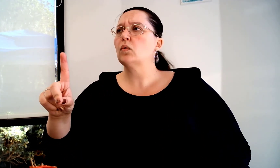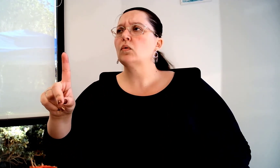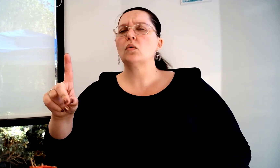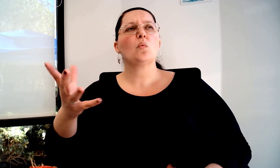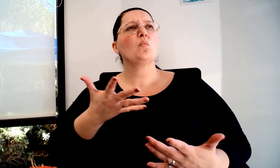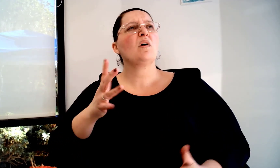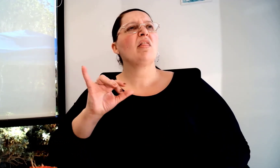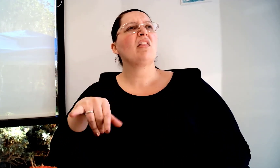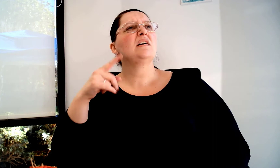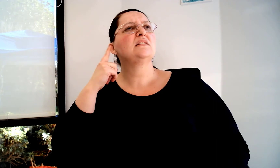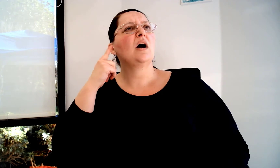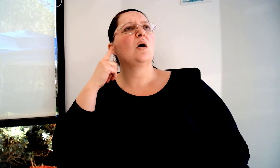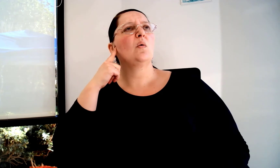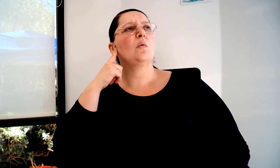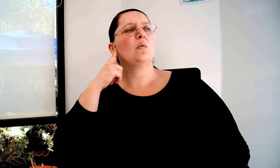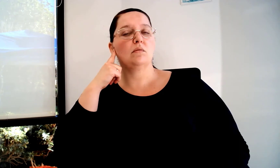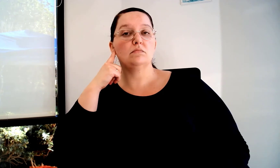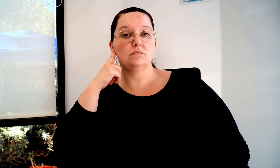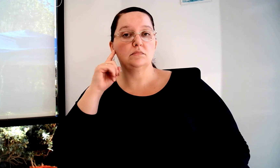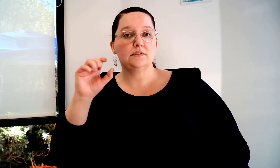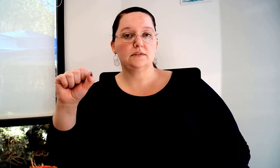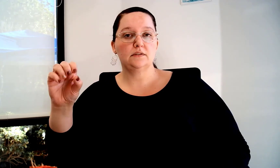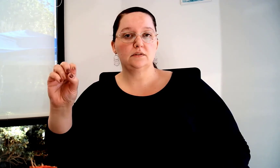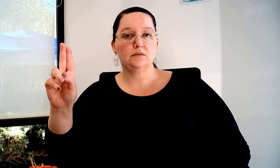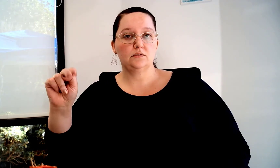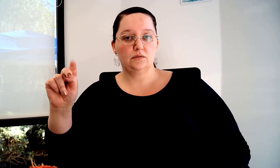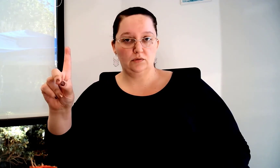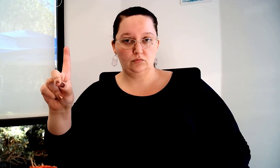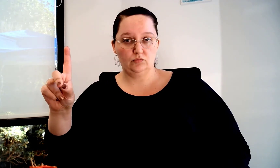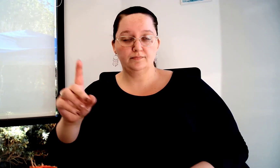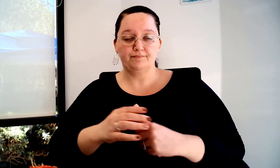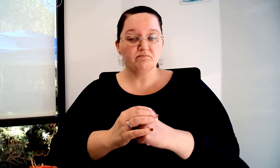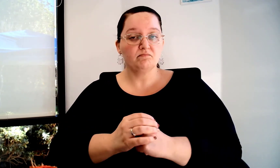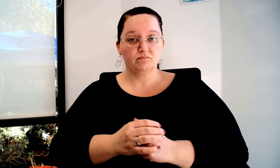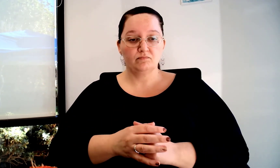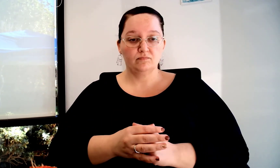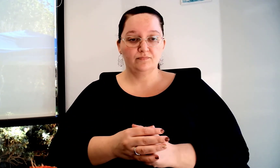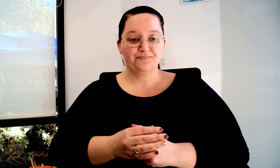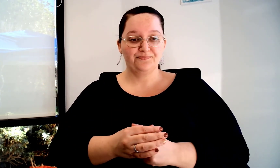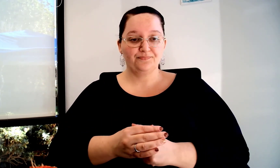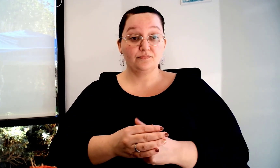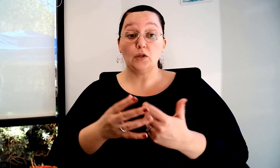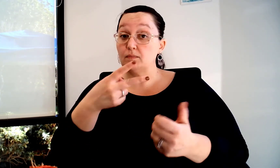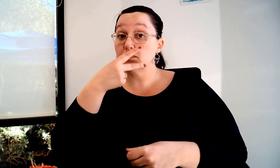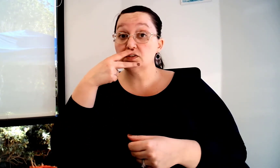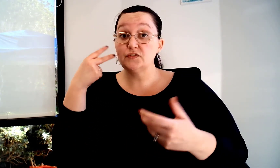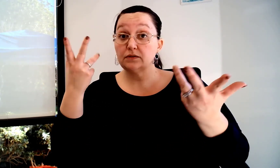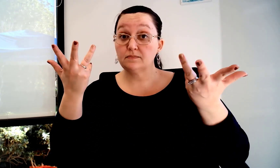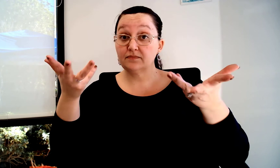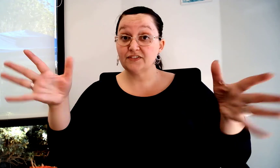This can also mean sound, as in, what was that sound? All right, our verb section is